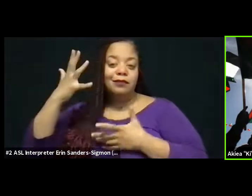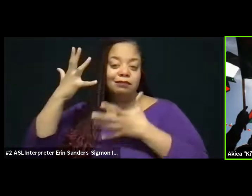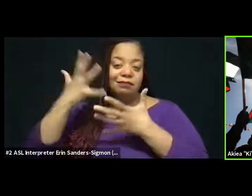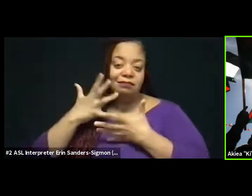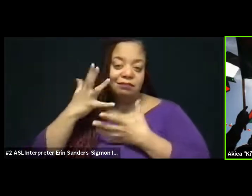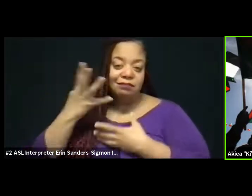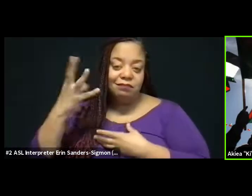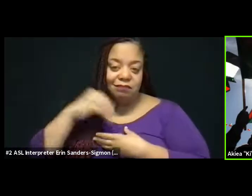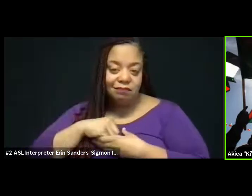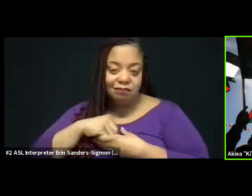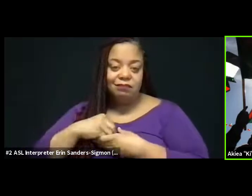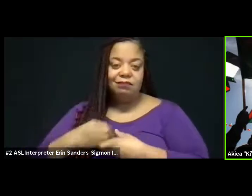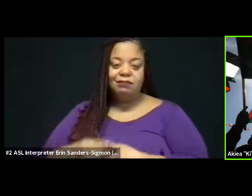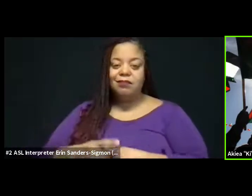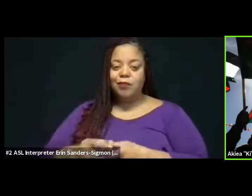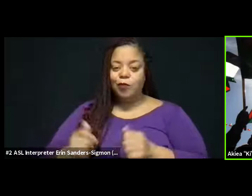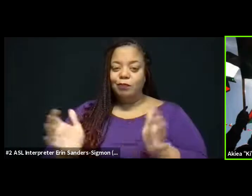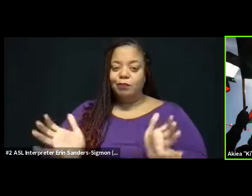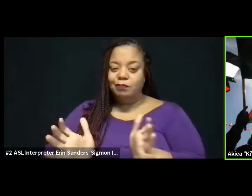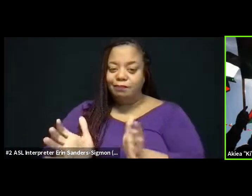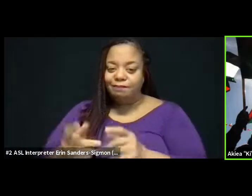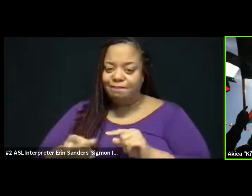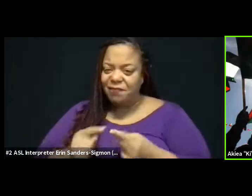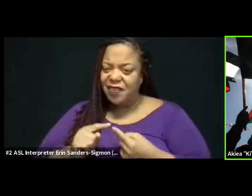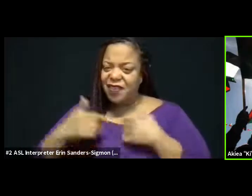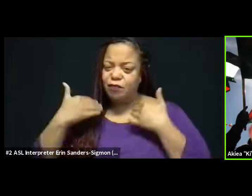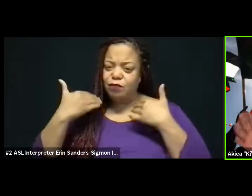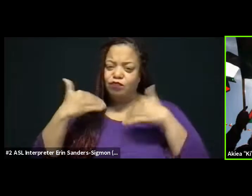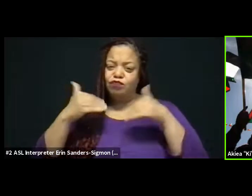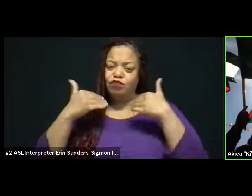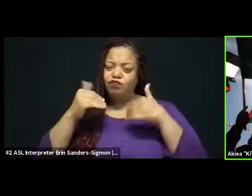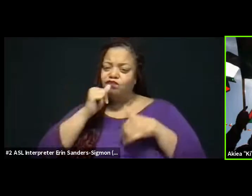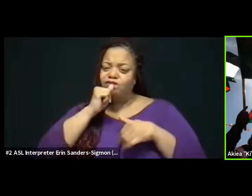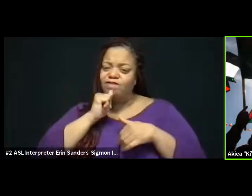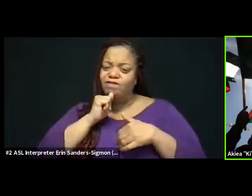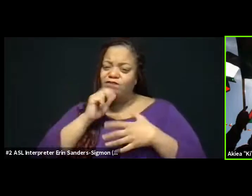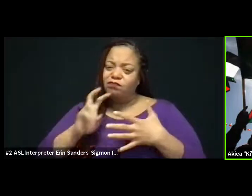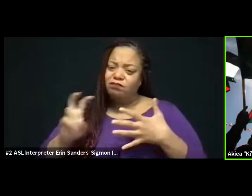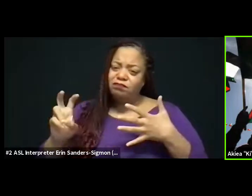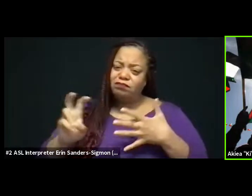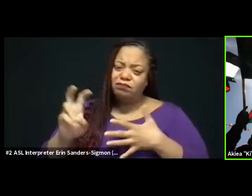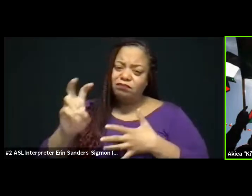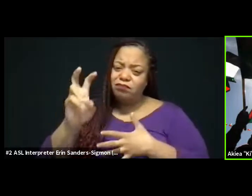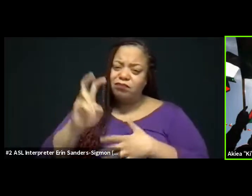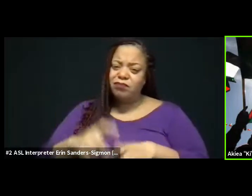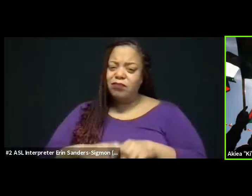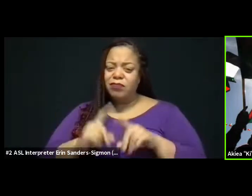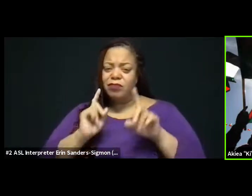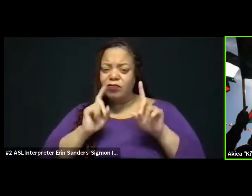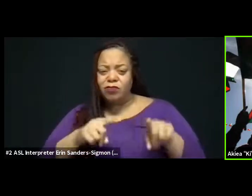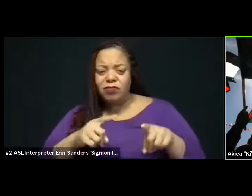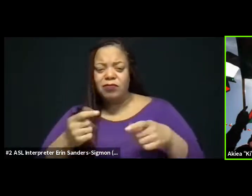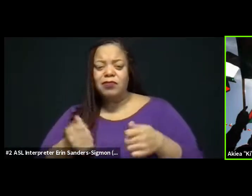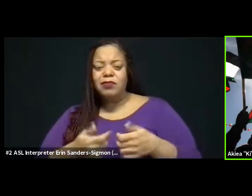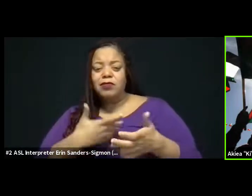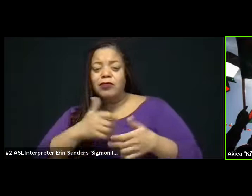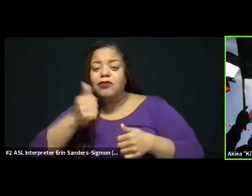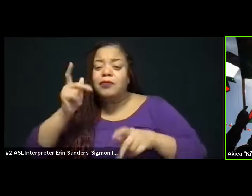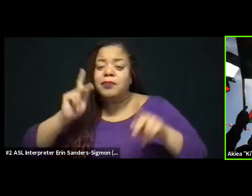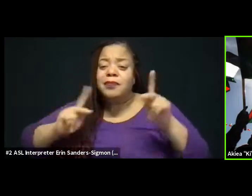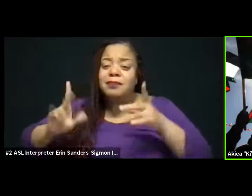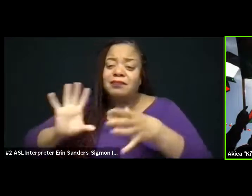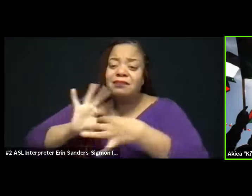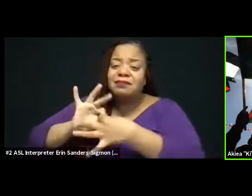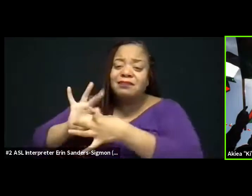endured and how we kind of react and respond to the ways in which other people's pain and trauma are